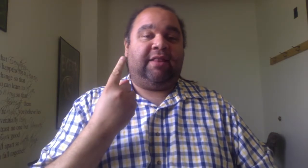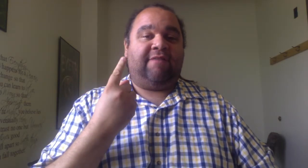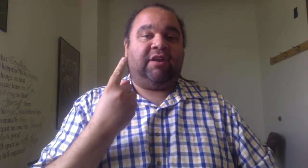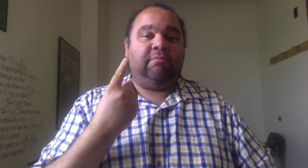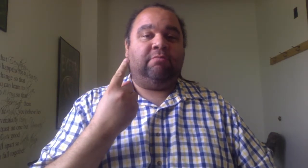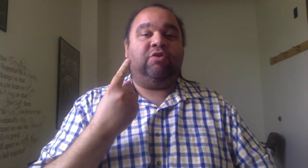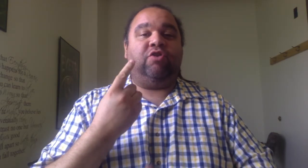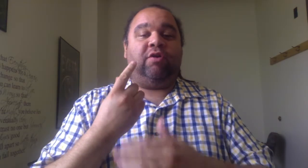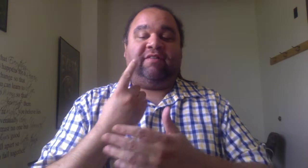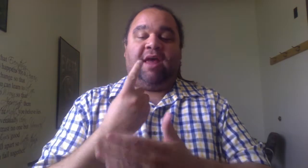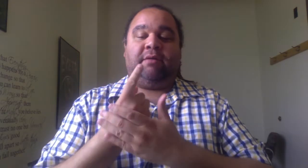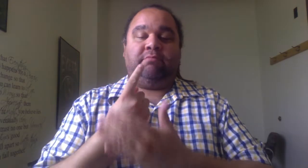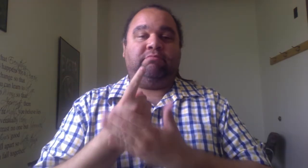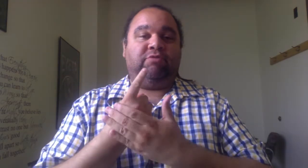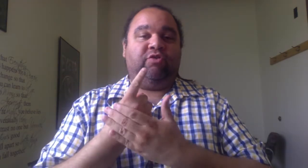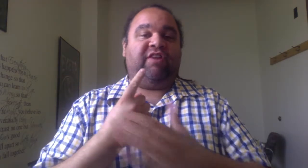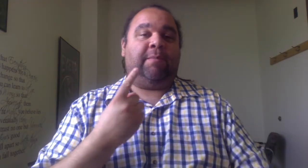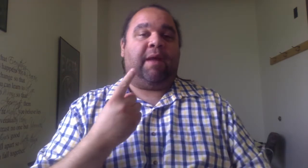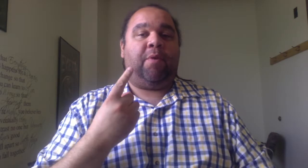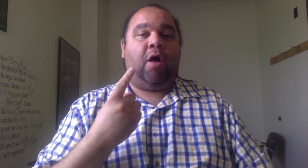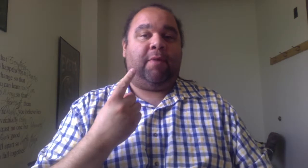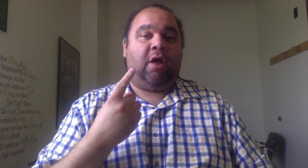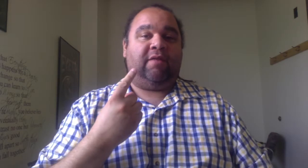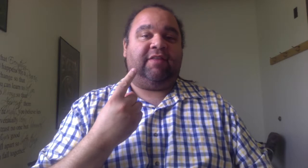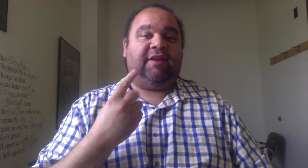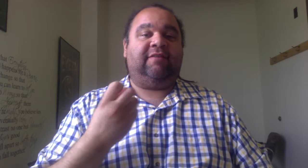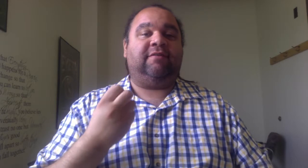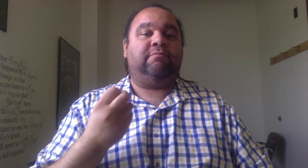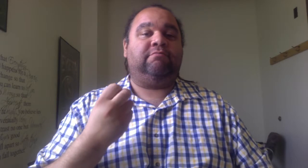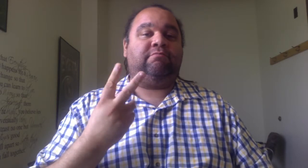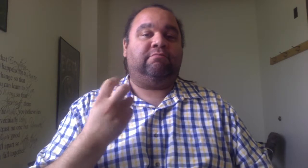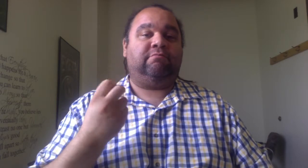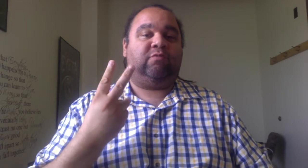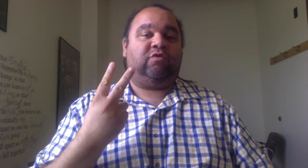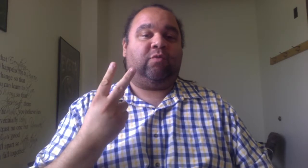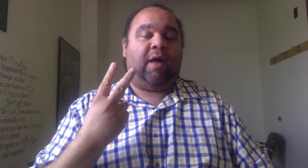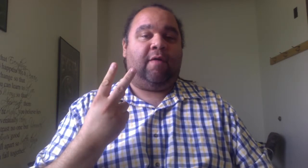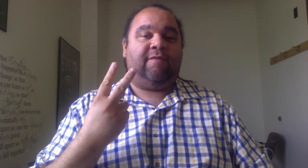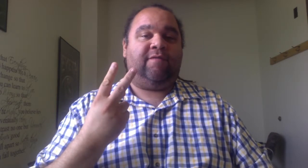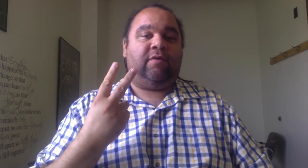11, you'll notice that you're seeing my palm on all of these. 12,